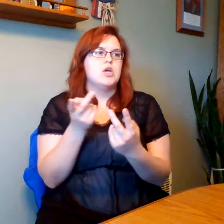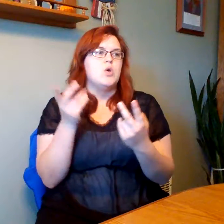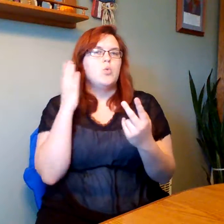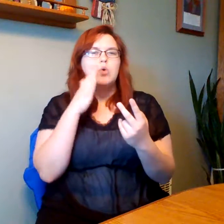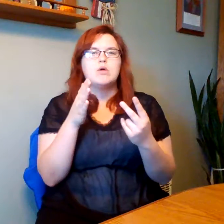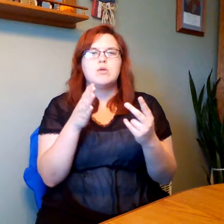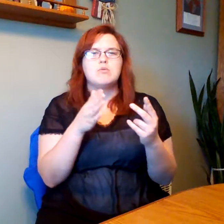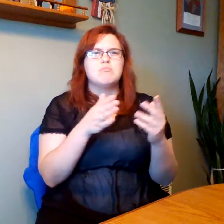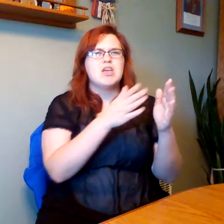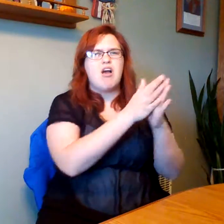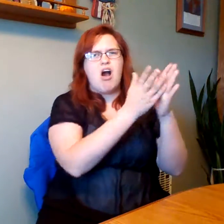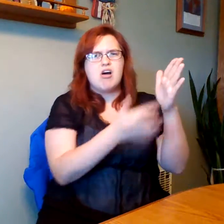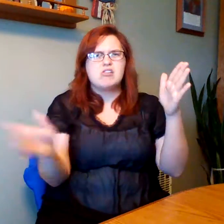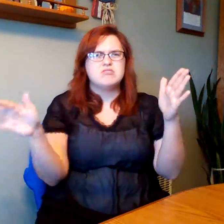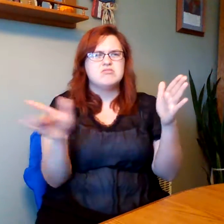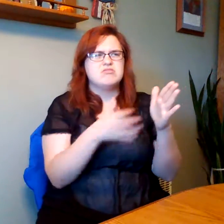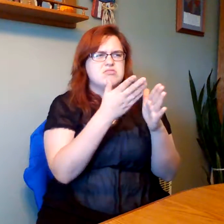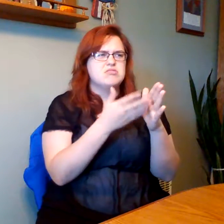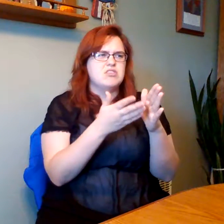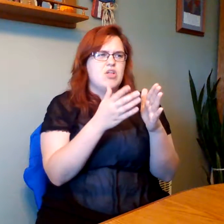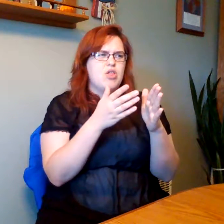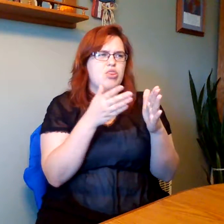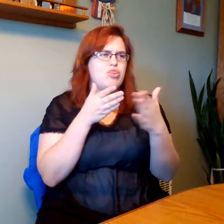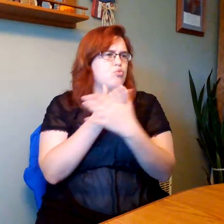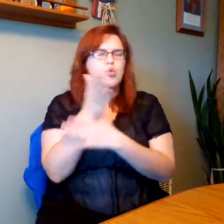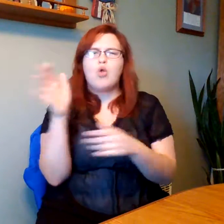onerous requirement. Most of the experiments that